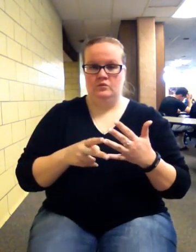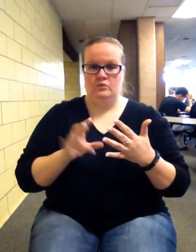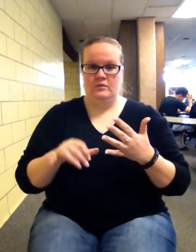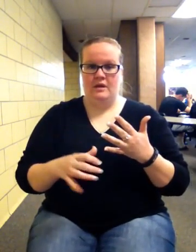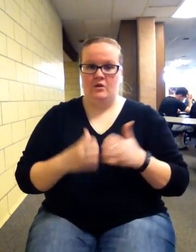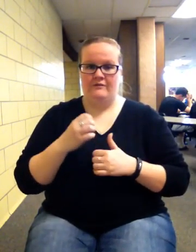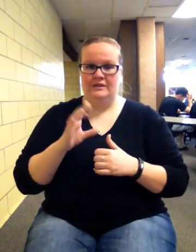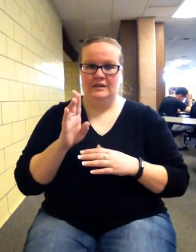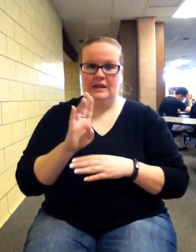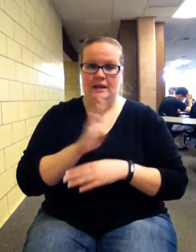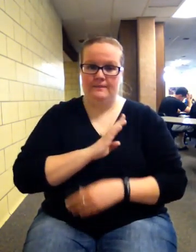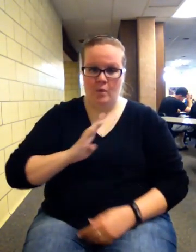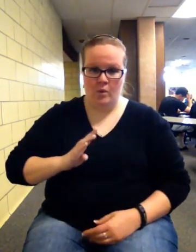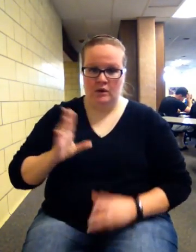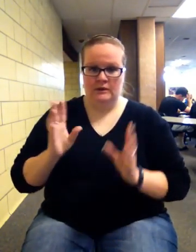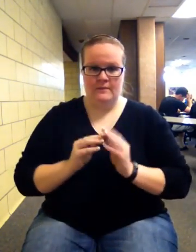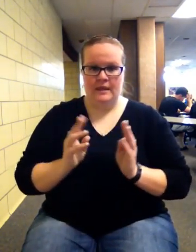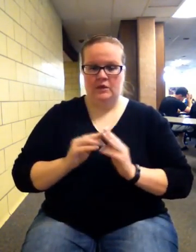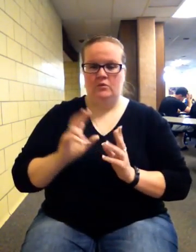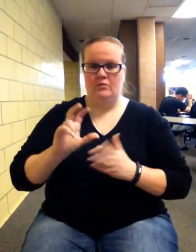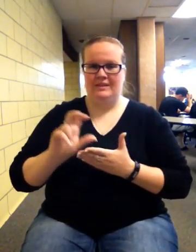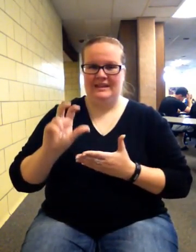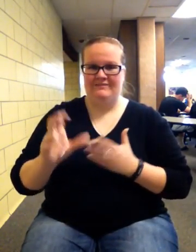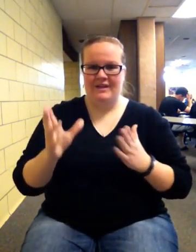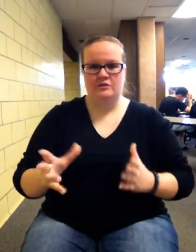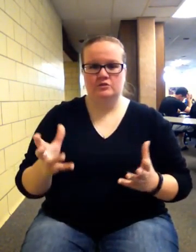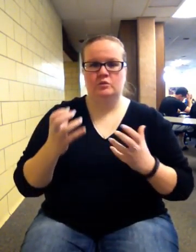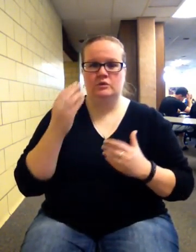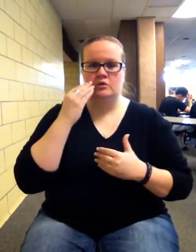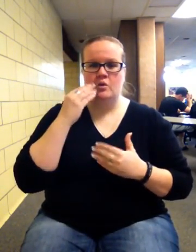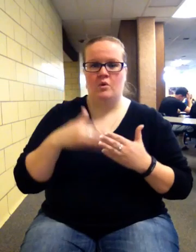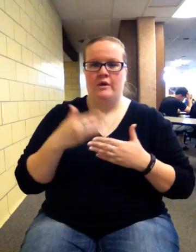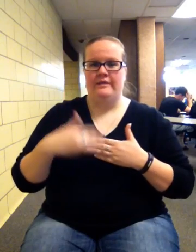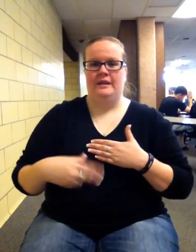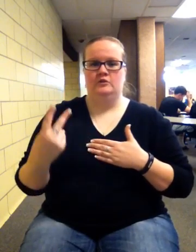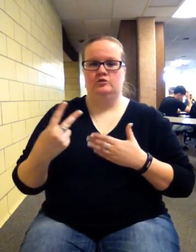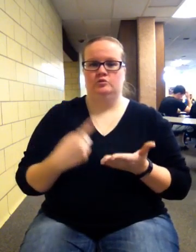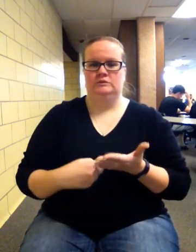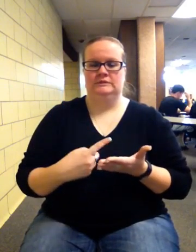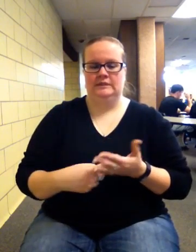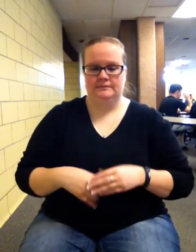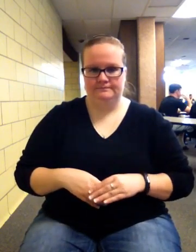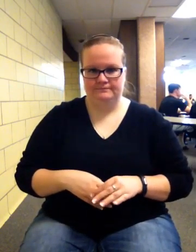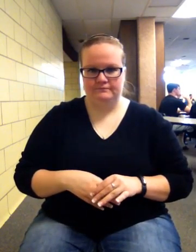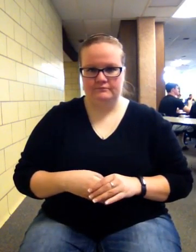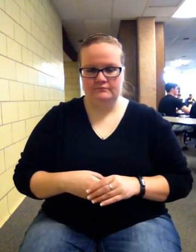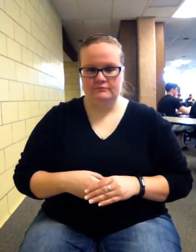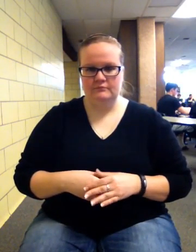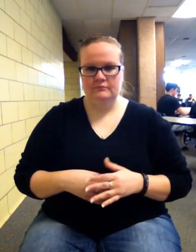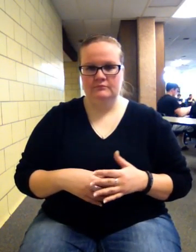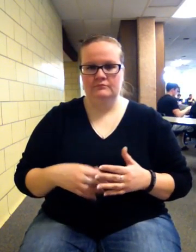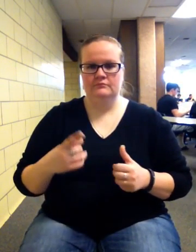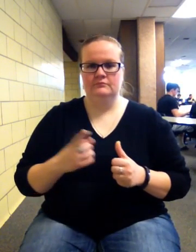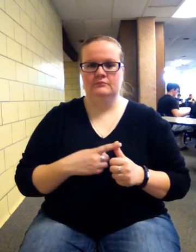board meeting, or investors want to know about, are the next two that we're going to talk about. So the first one is going to be internal rate of return.